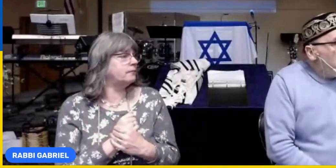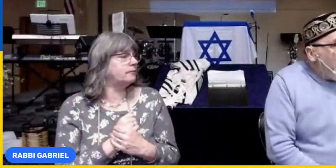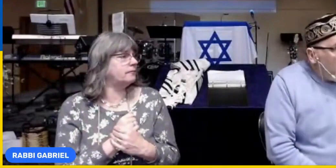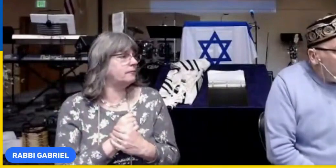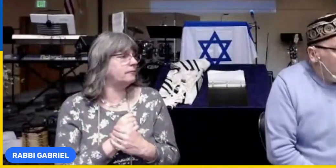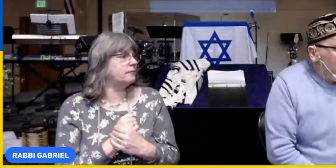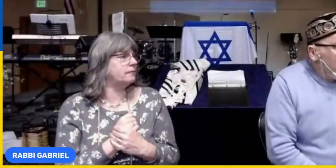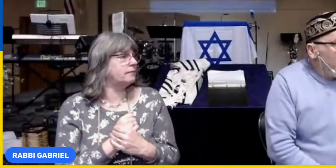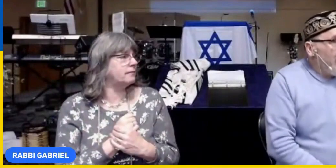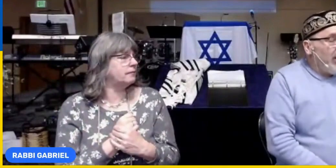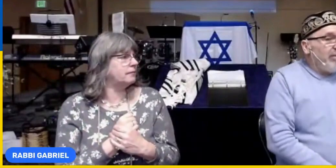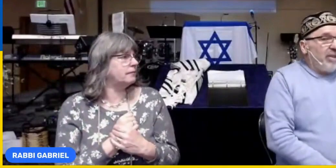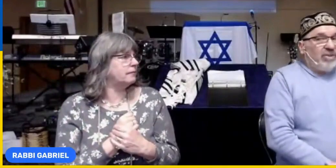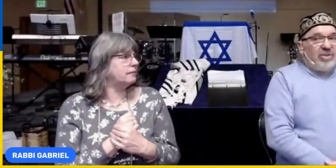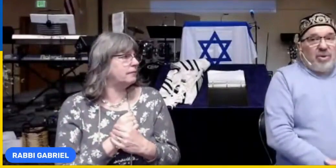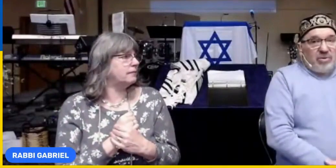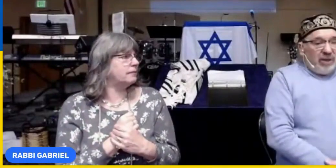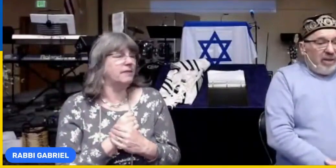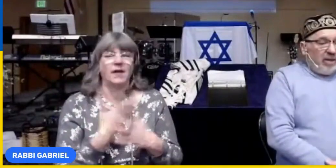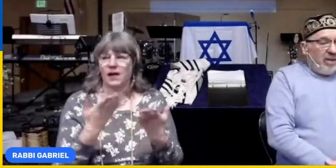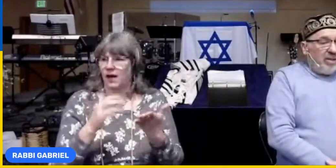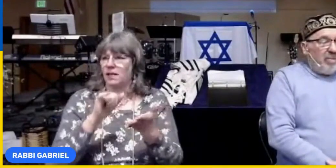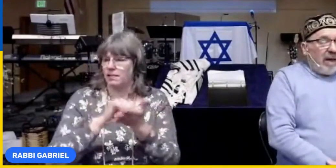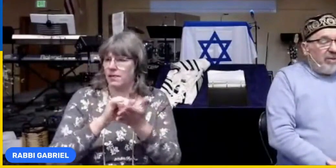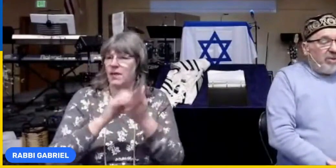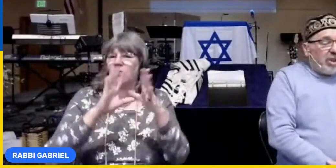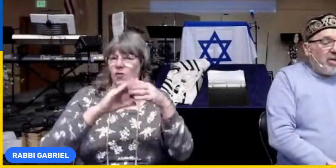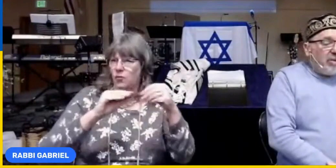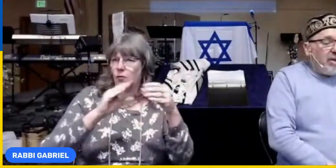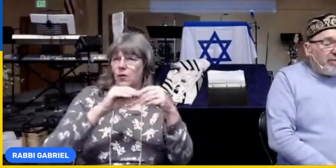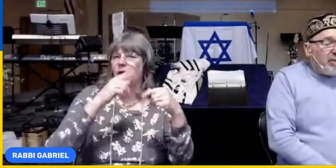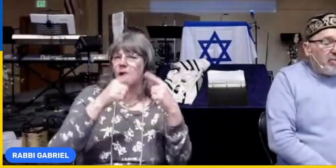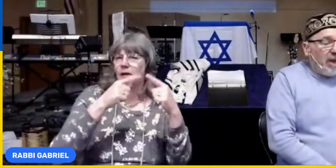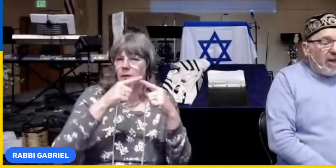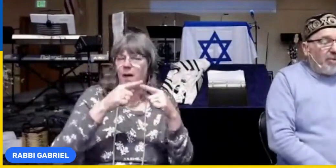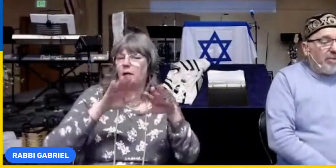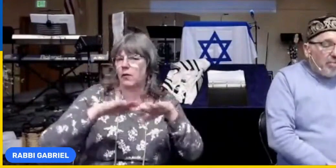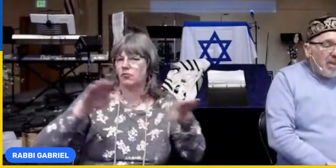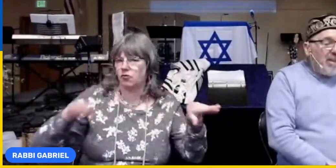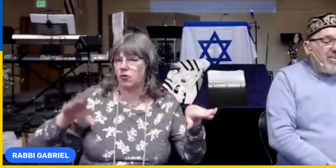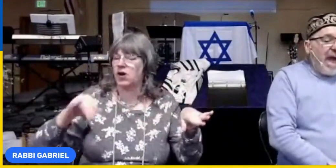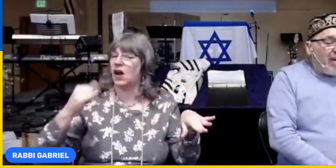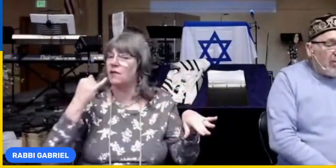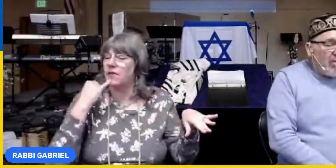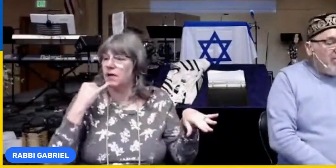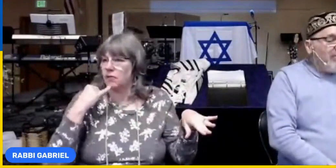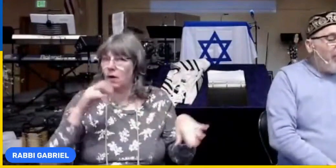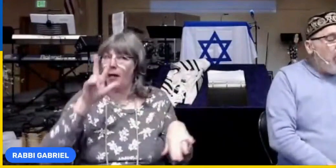even though the narrative of this story is about the children of Israel